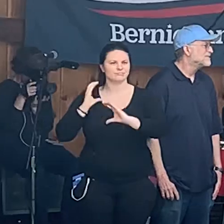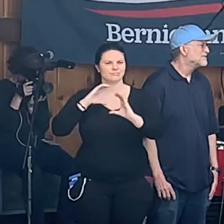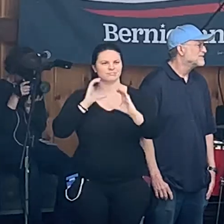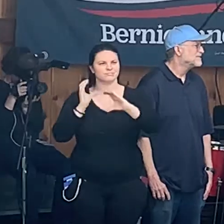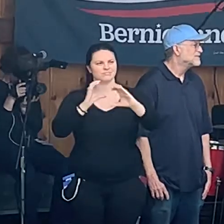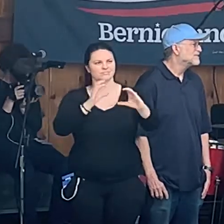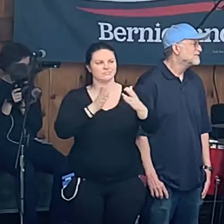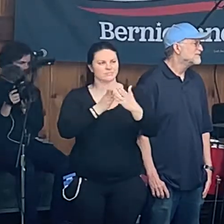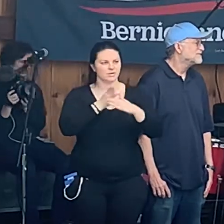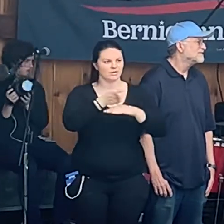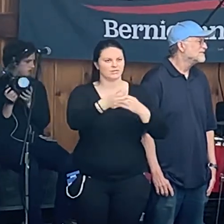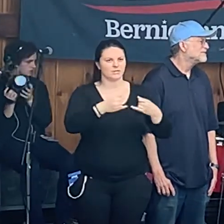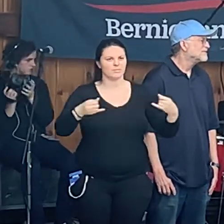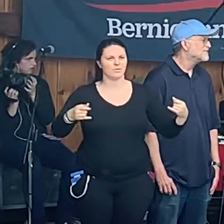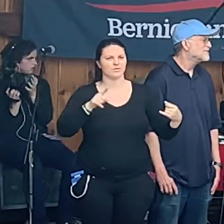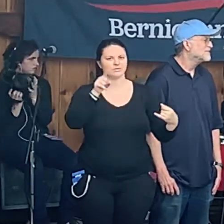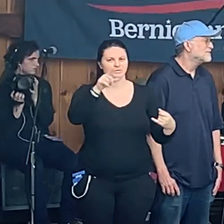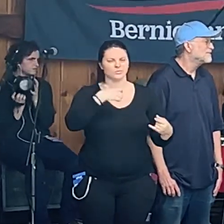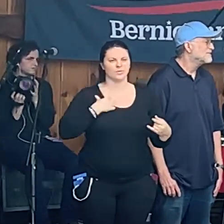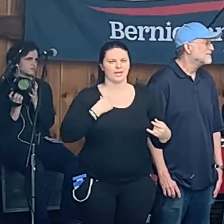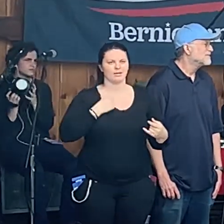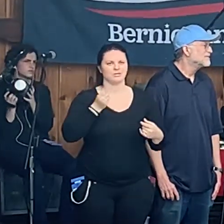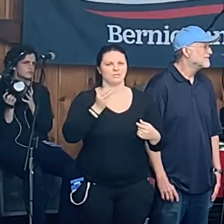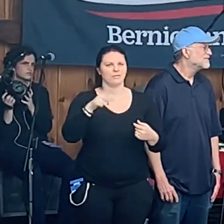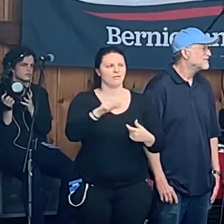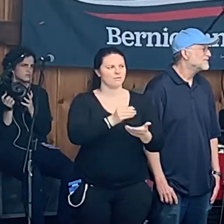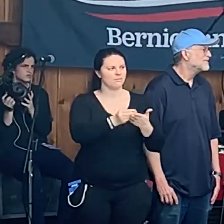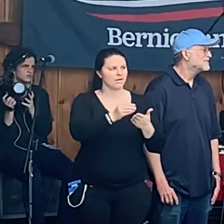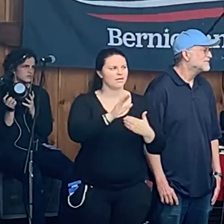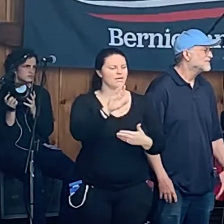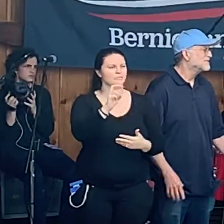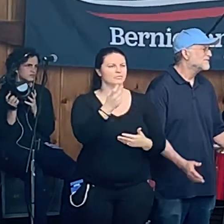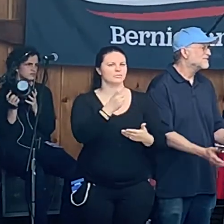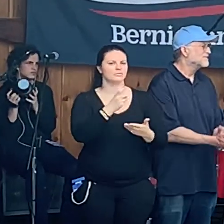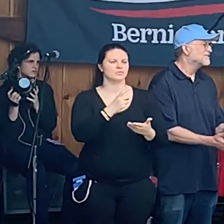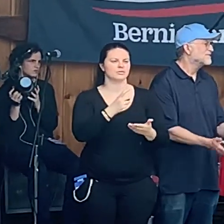could buy their prescription drugs at decent prices.